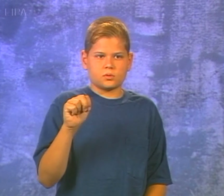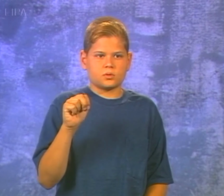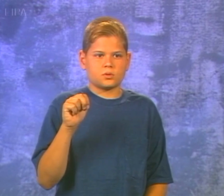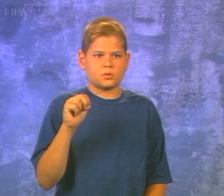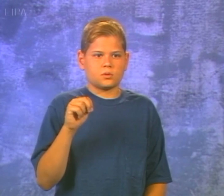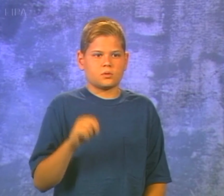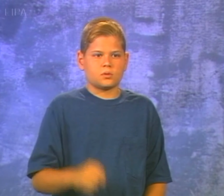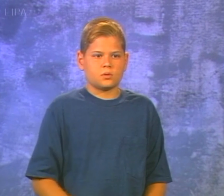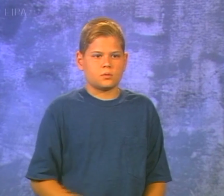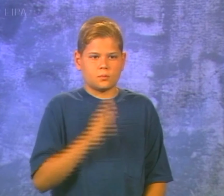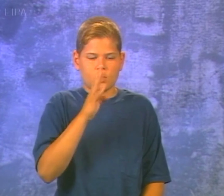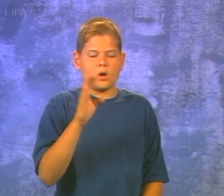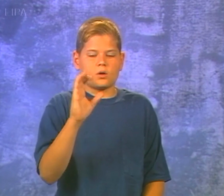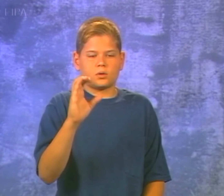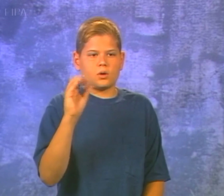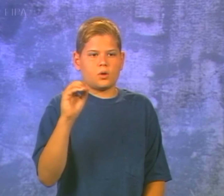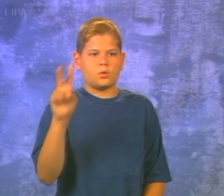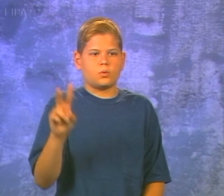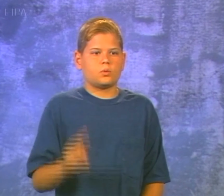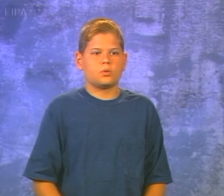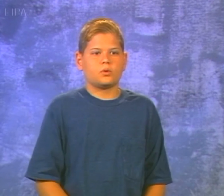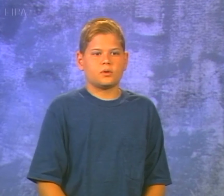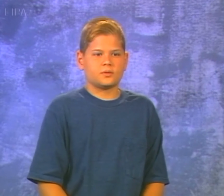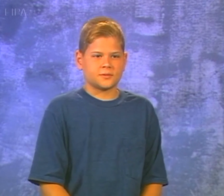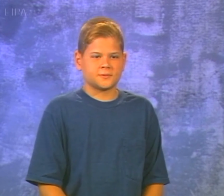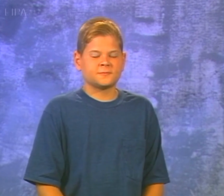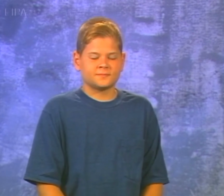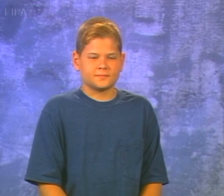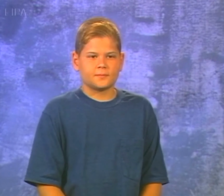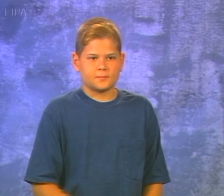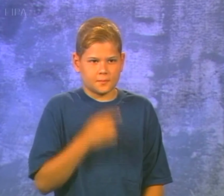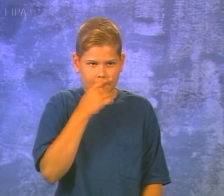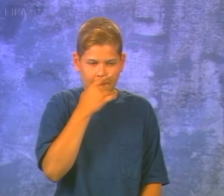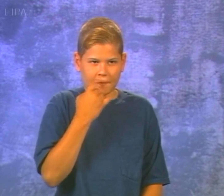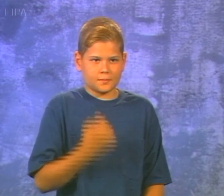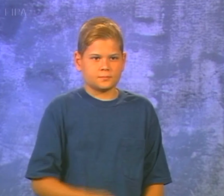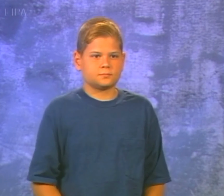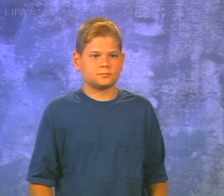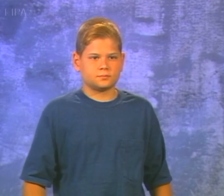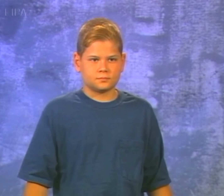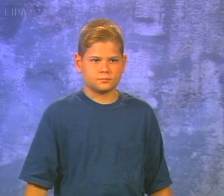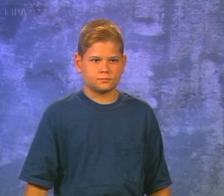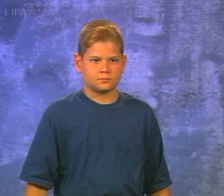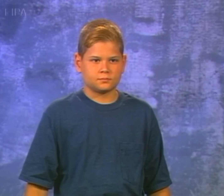So they provide oxygen. They provide oxygen or O2 to the